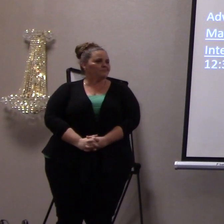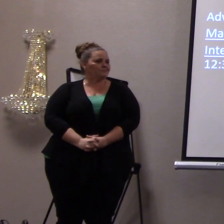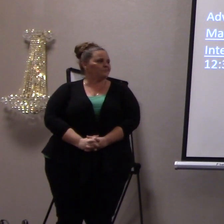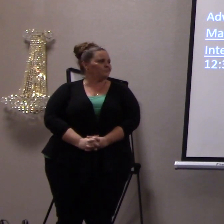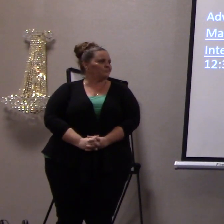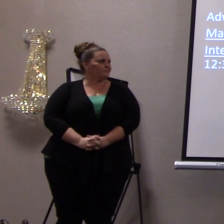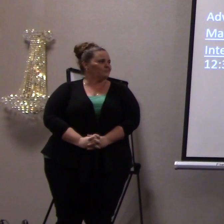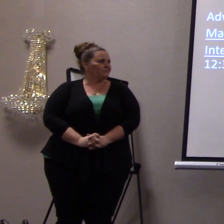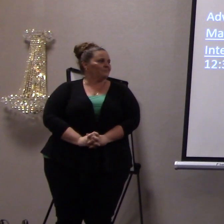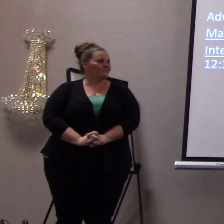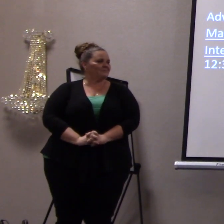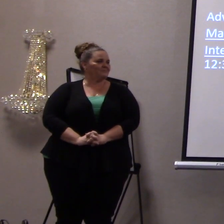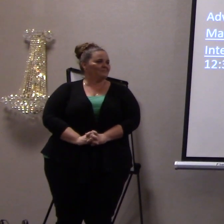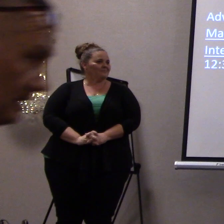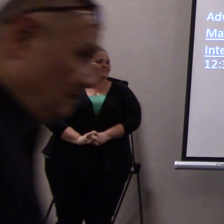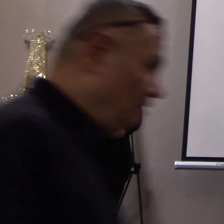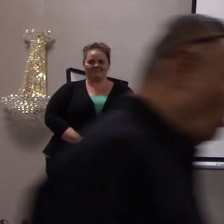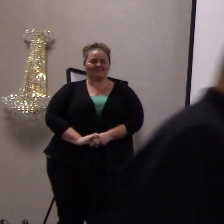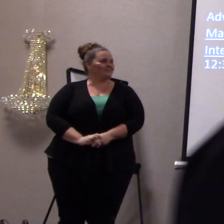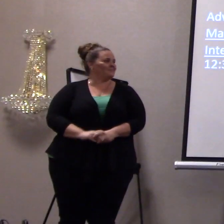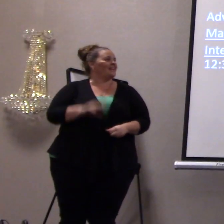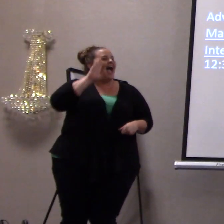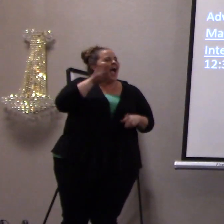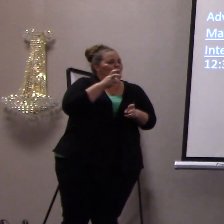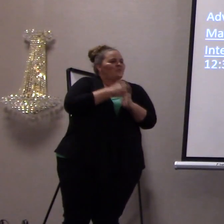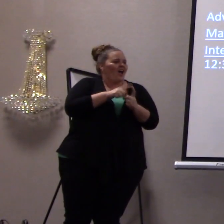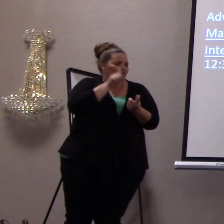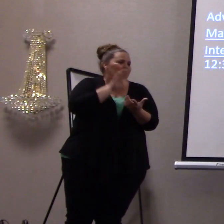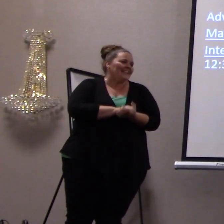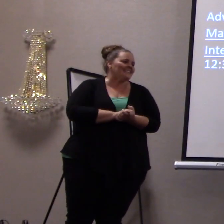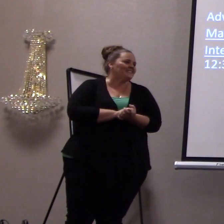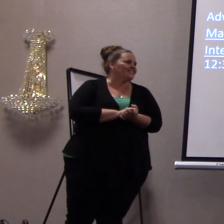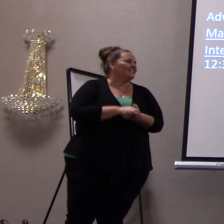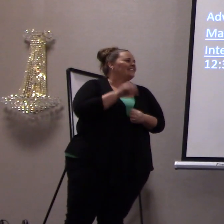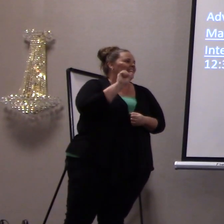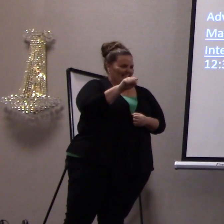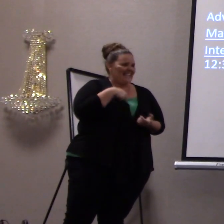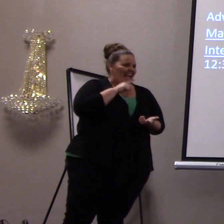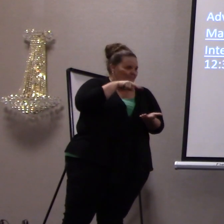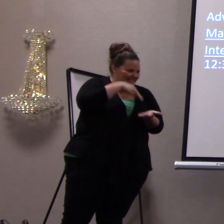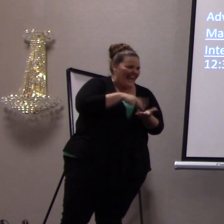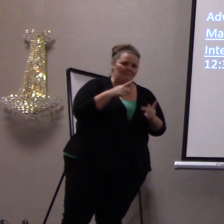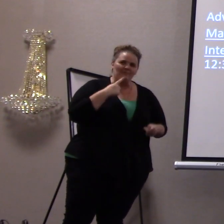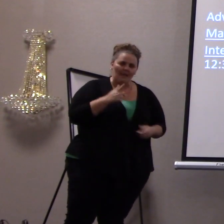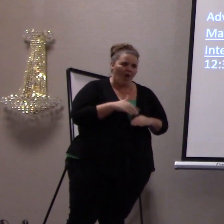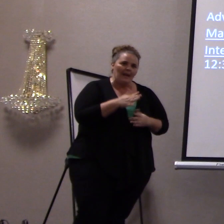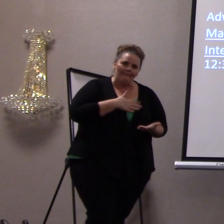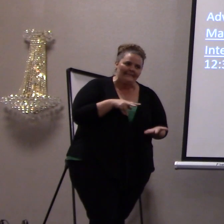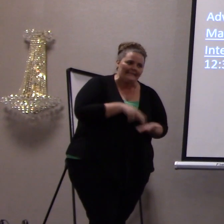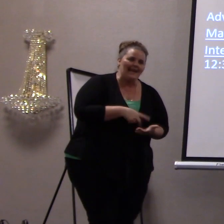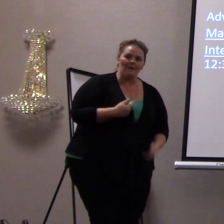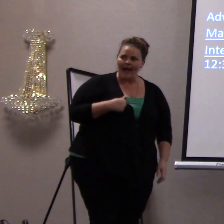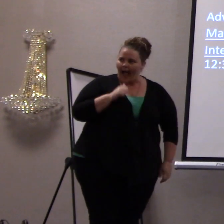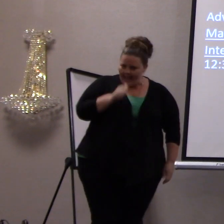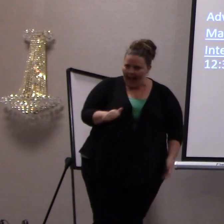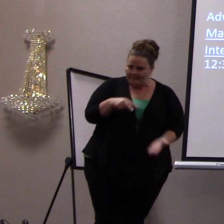I know it's hard to believe. And yes, I'm People tell me all the time, "Did you stand up?" And I go,